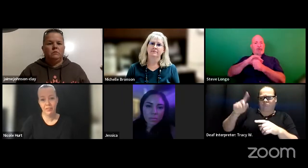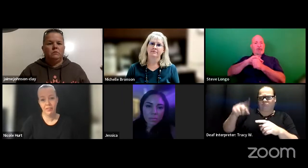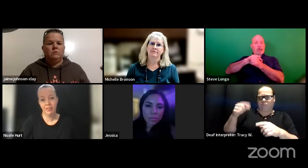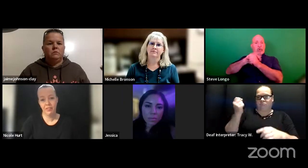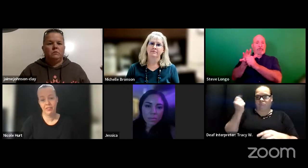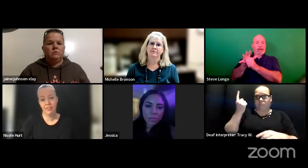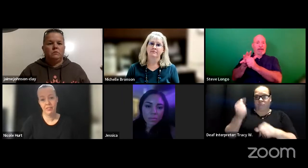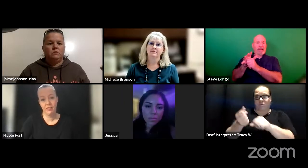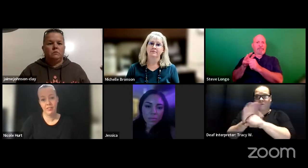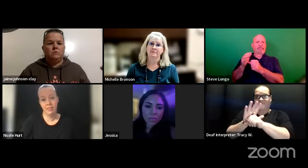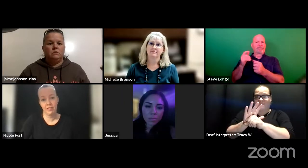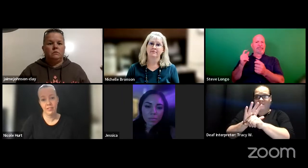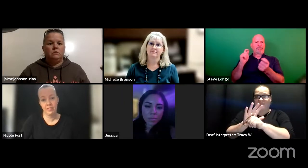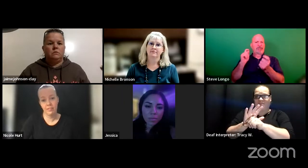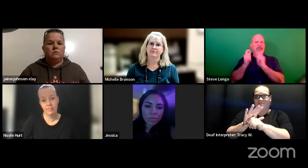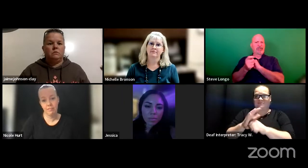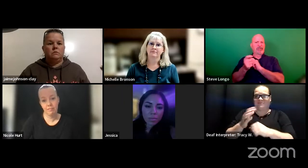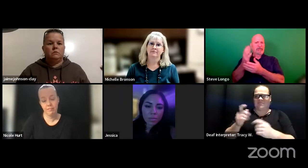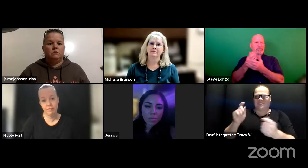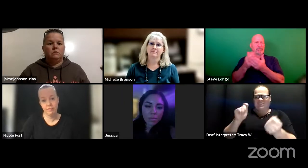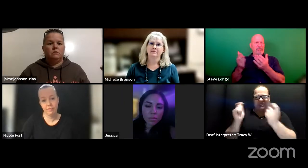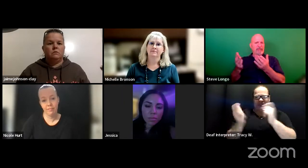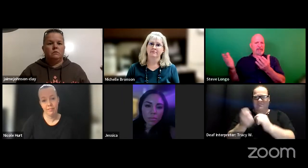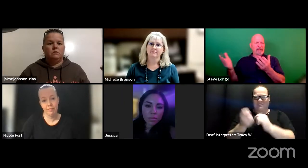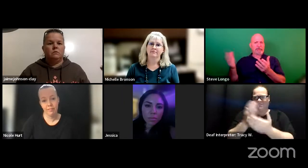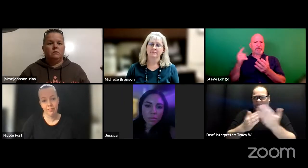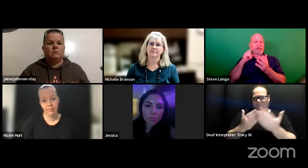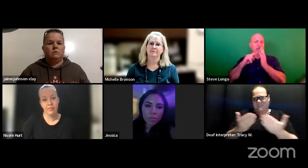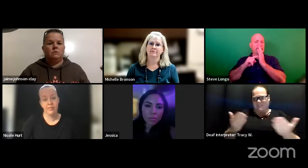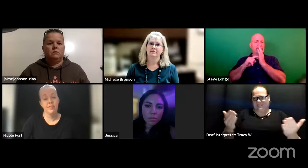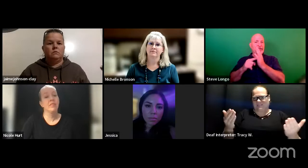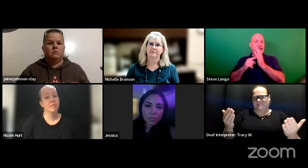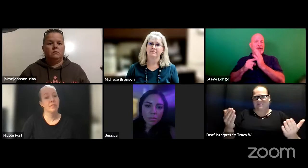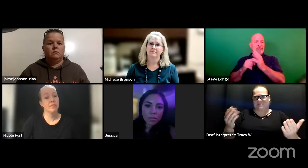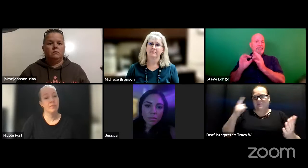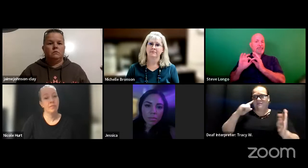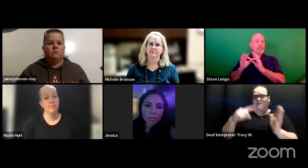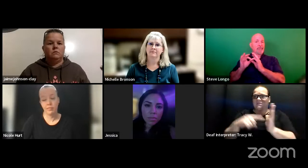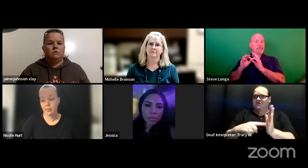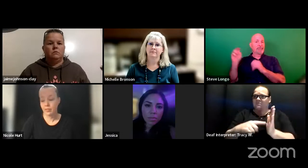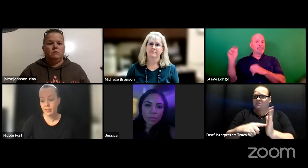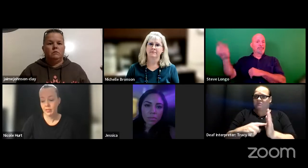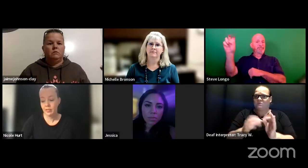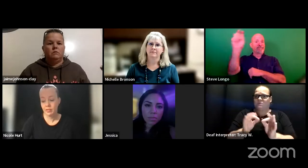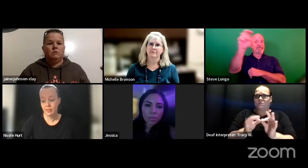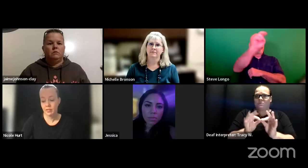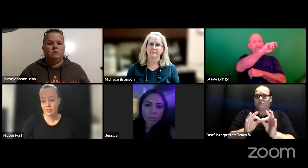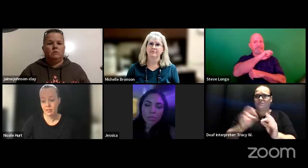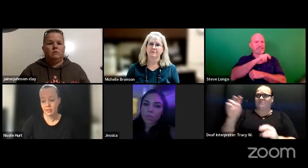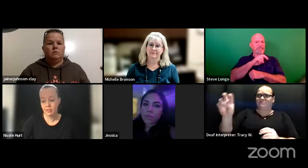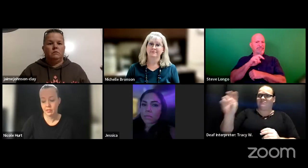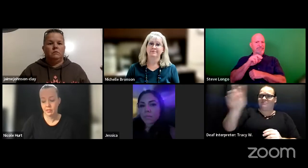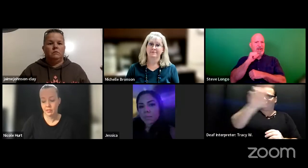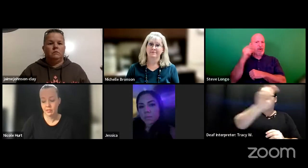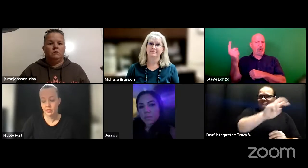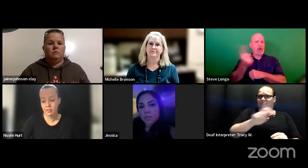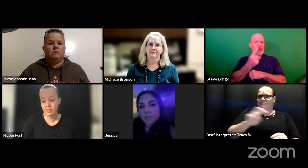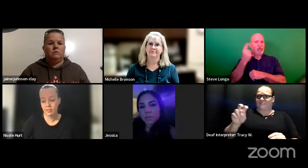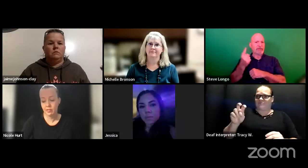I do want to mention some of these figures. It is important to note that COVID has changed some